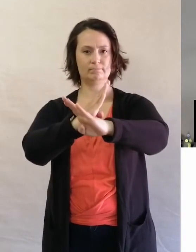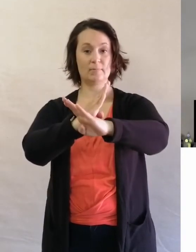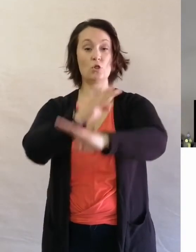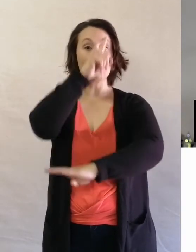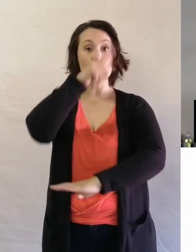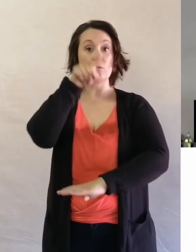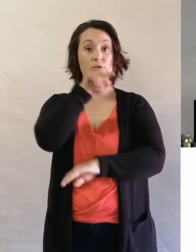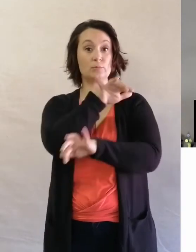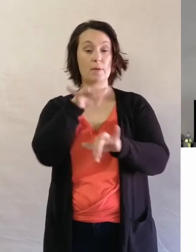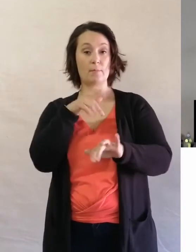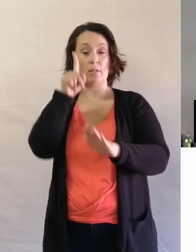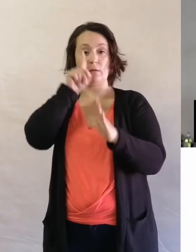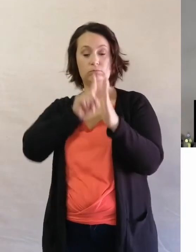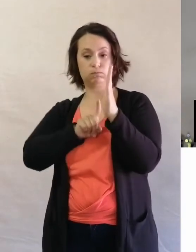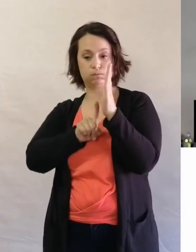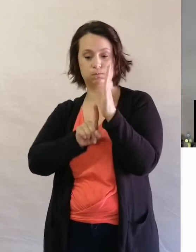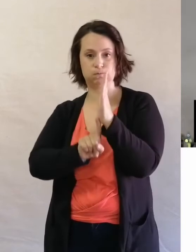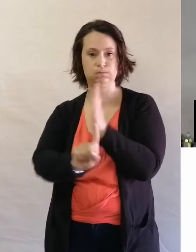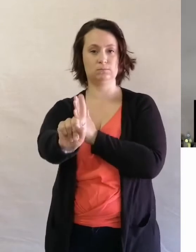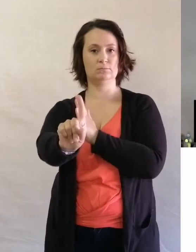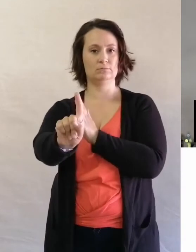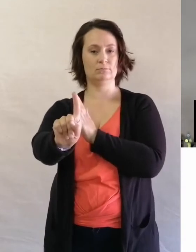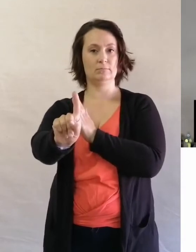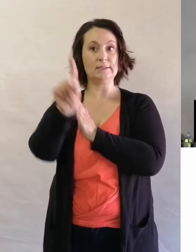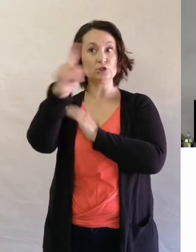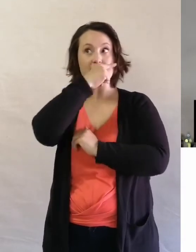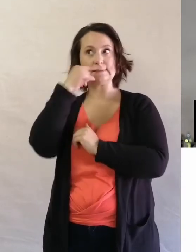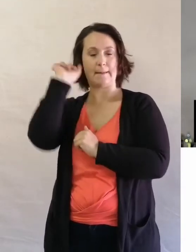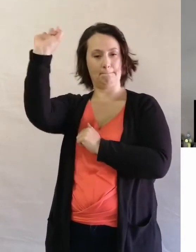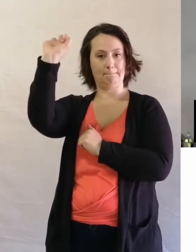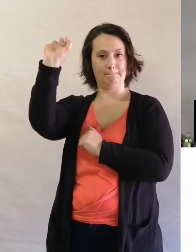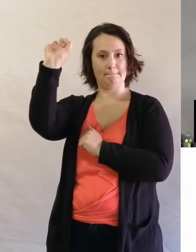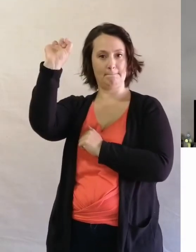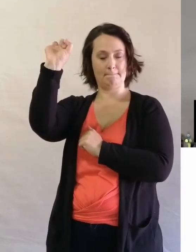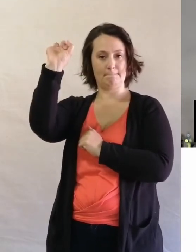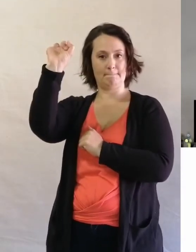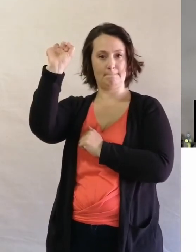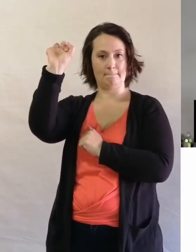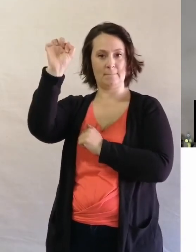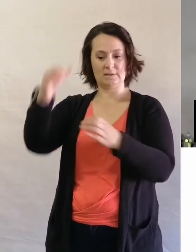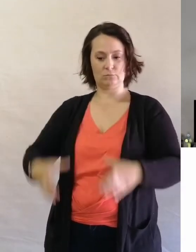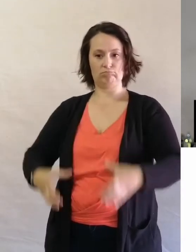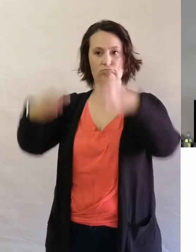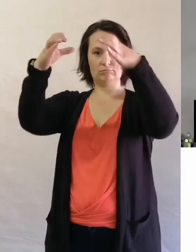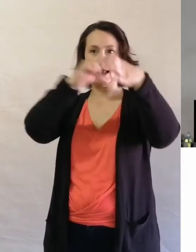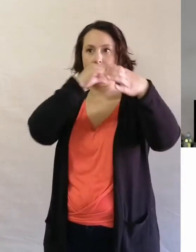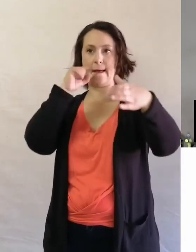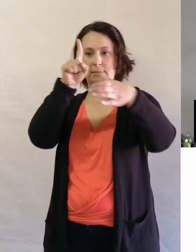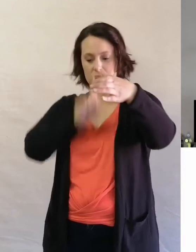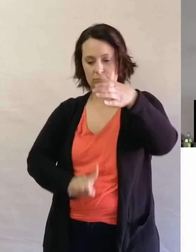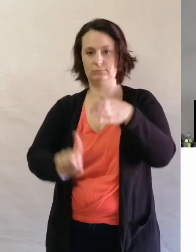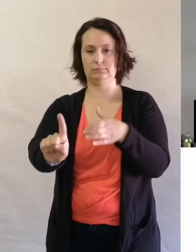and the righteous run into the name of the Lord, into God's tower.